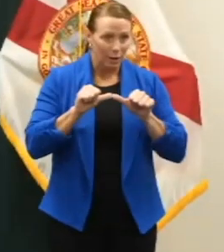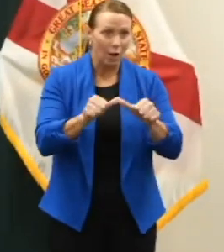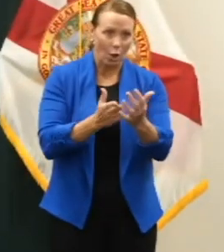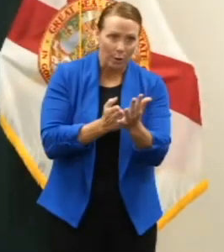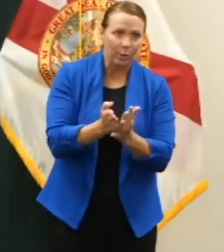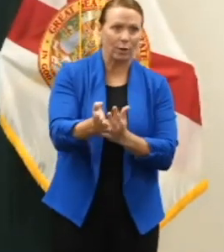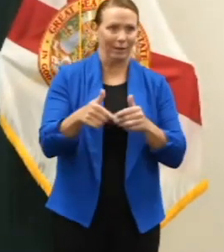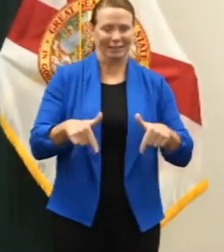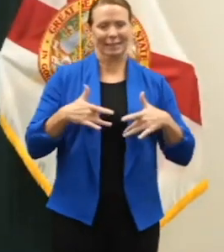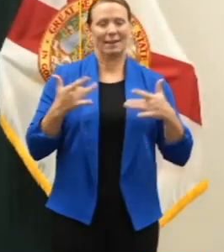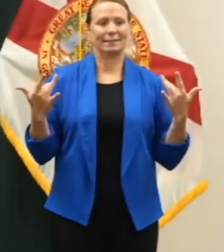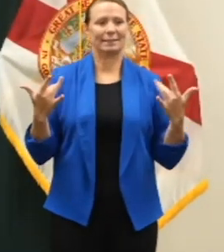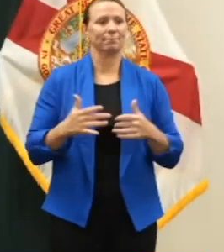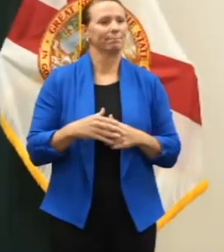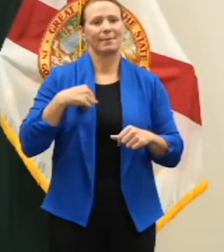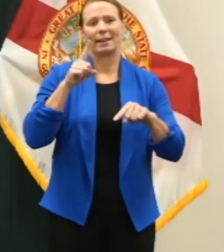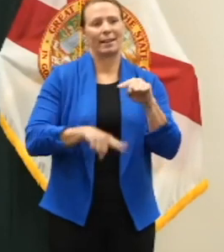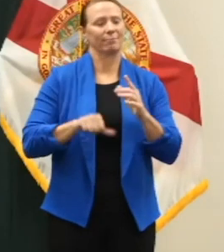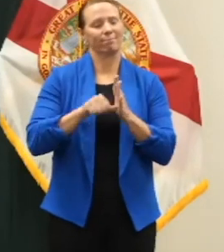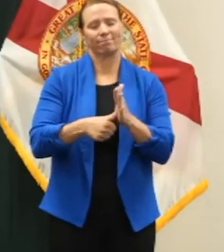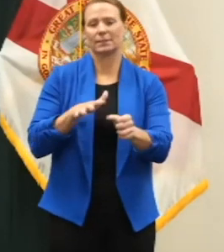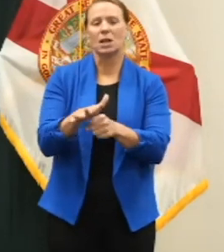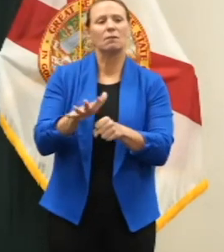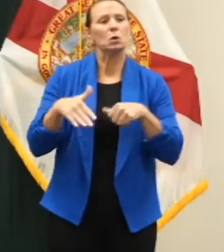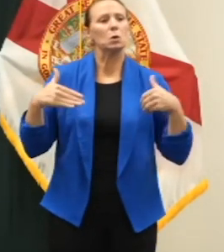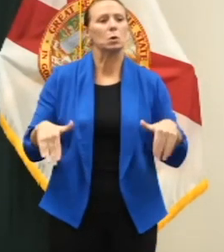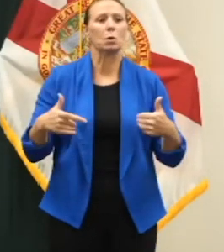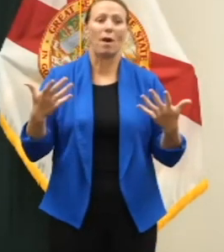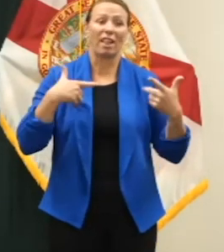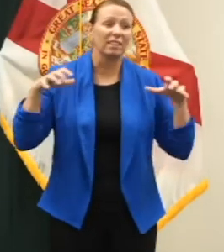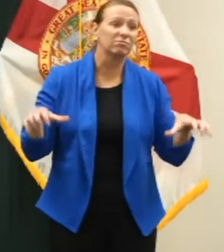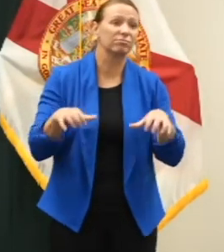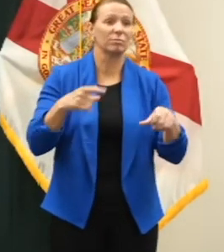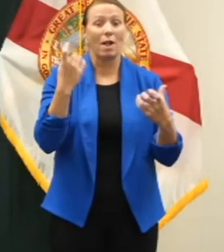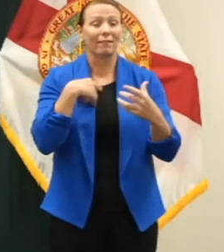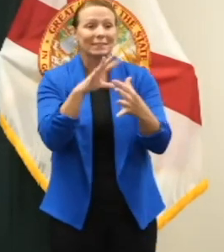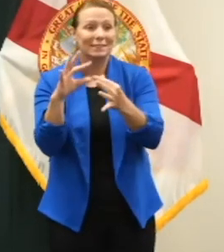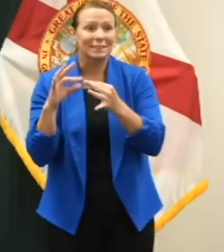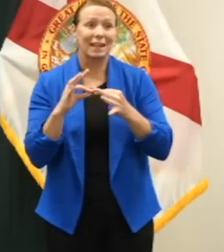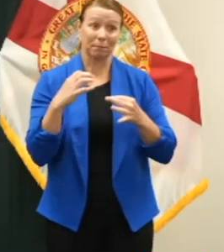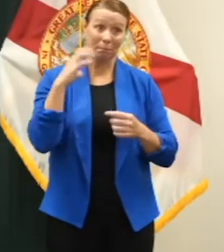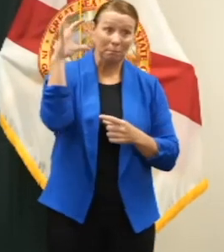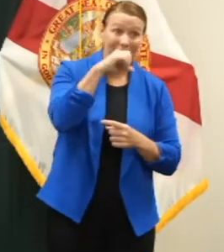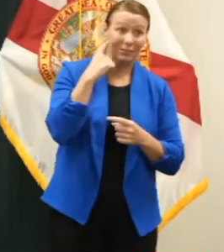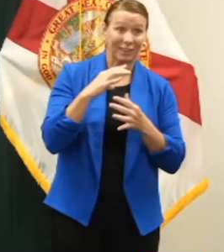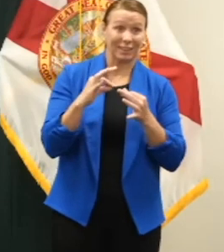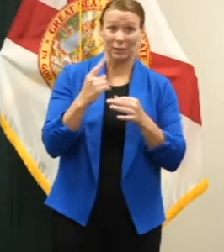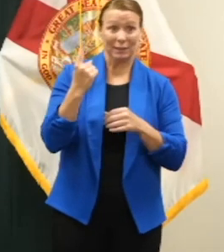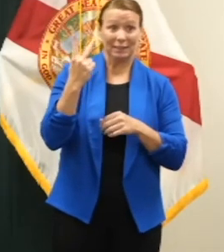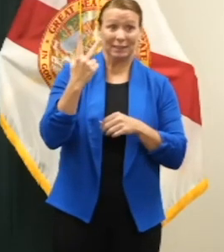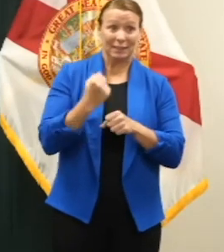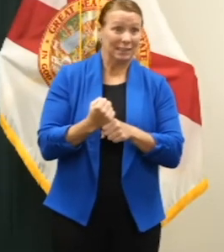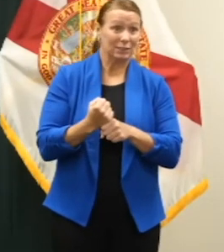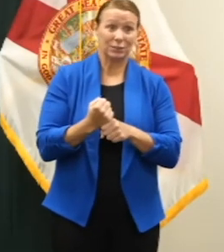can't reiterate enough what has been said, that we've escaped the last few years with any major